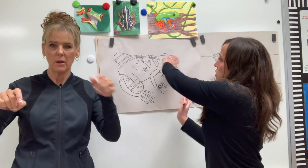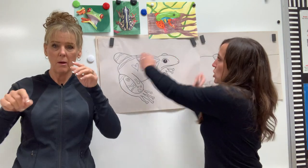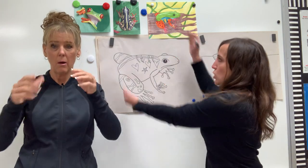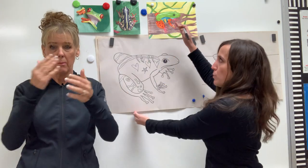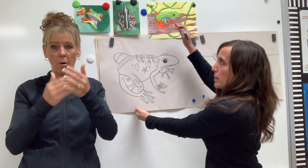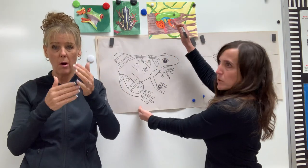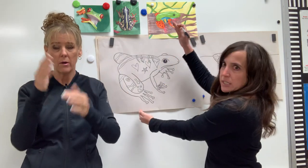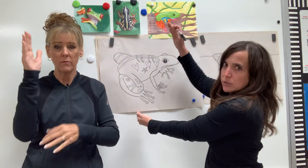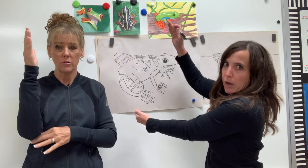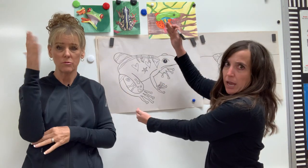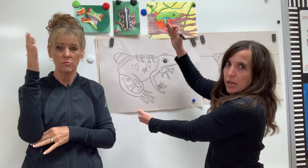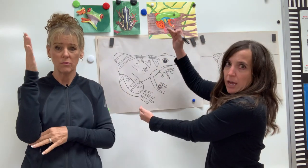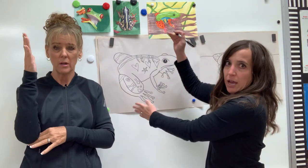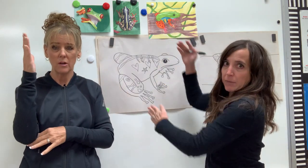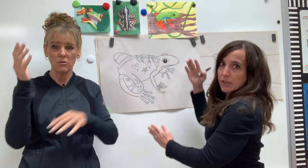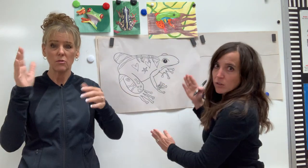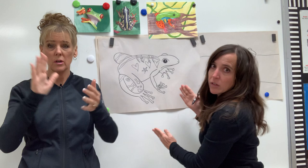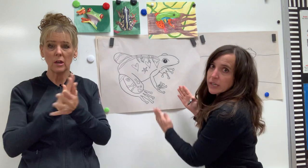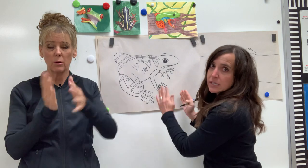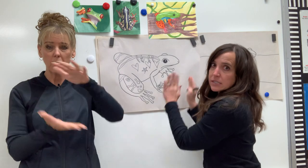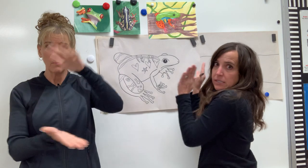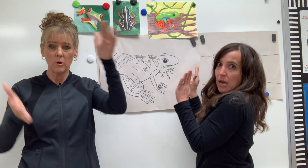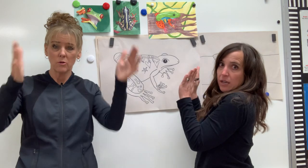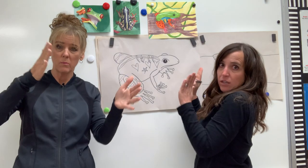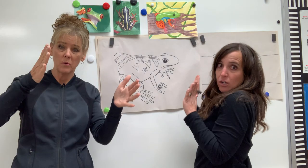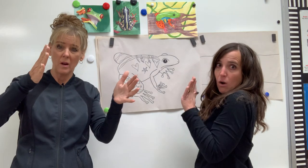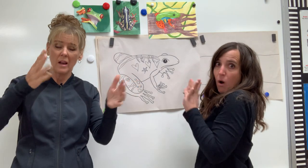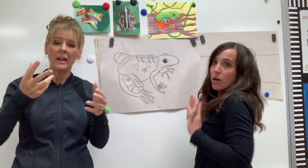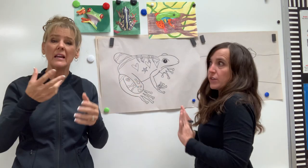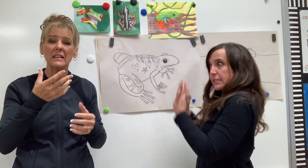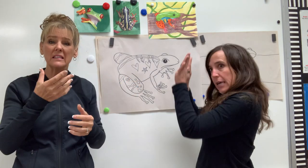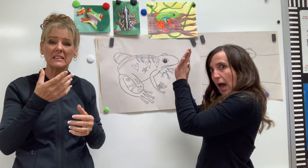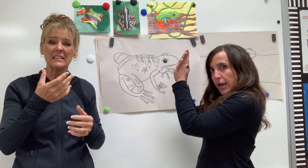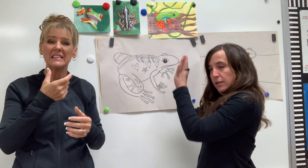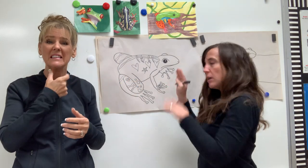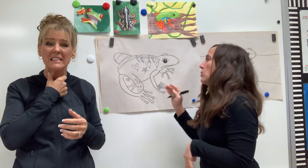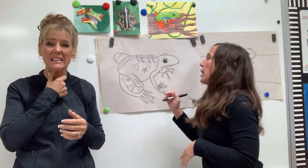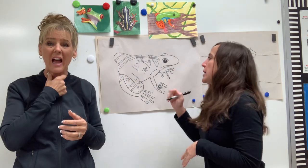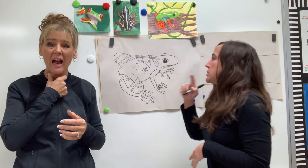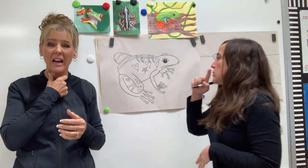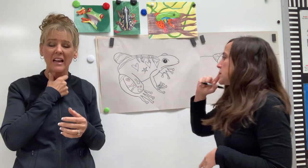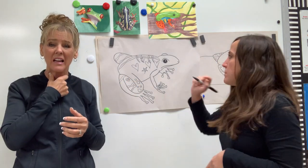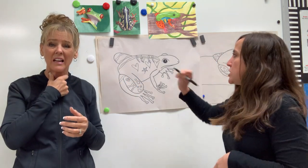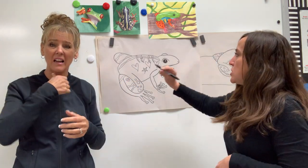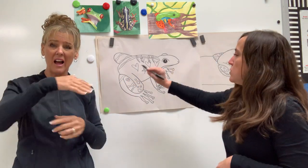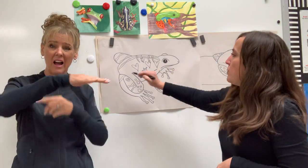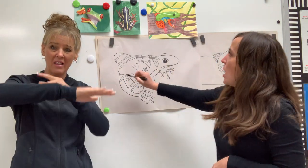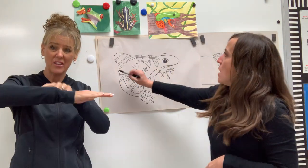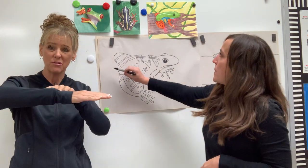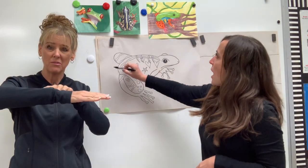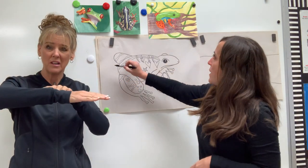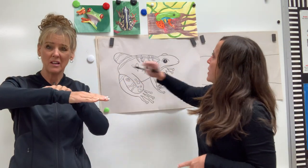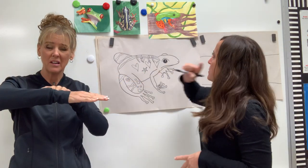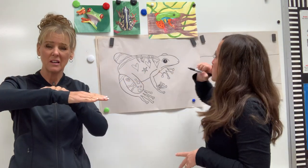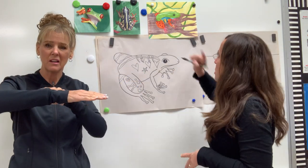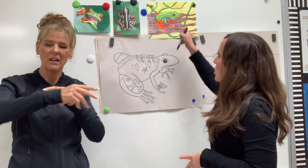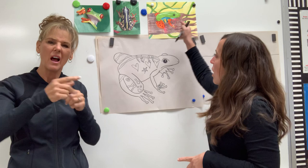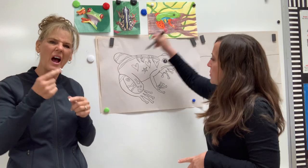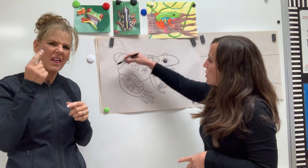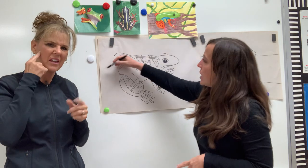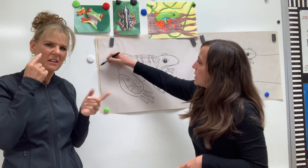You could even turn your paper this way and make it look like he's stuck, you know, on the side. Okay, so it's up to you. But I